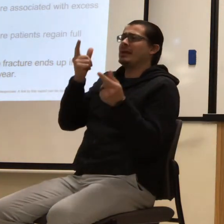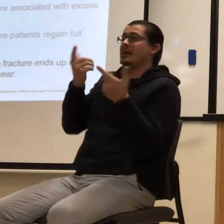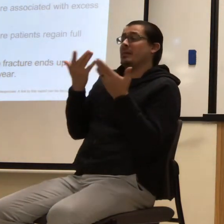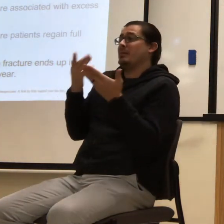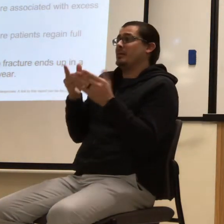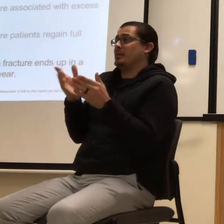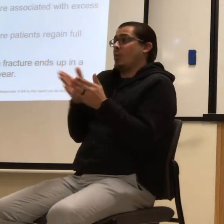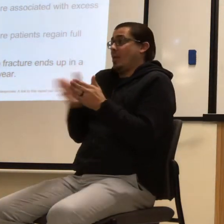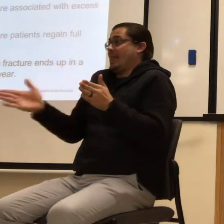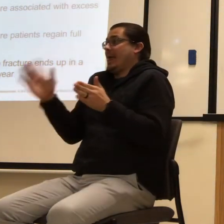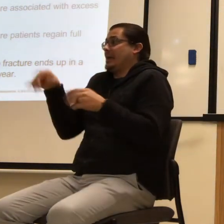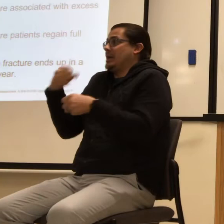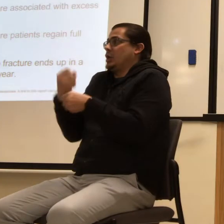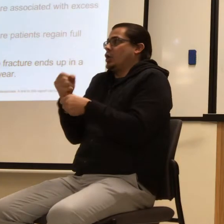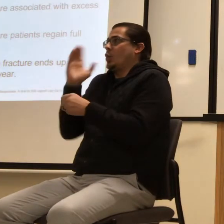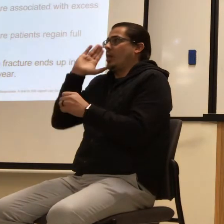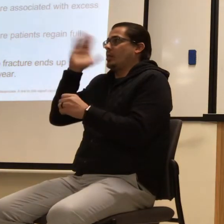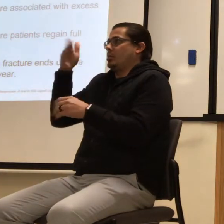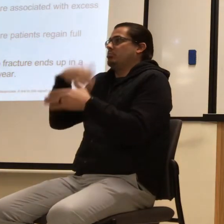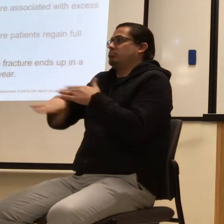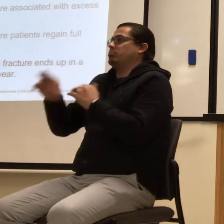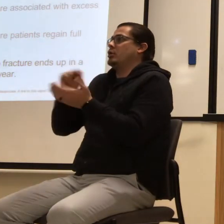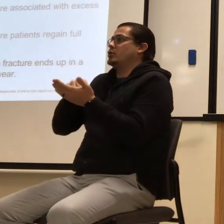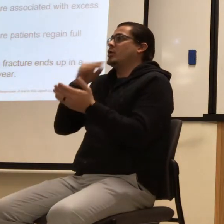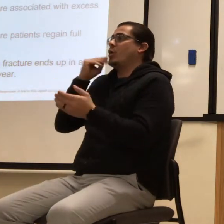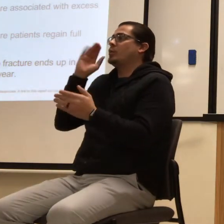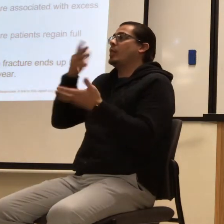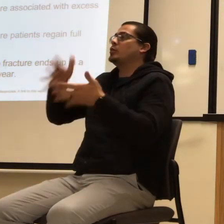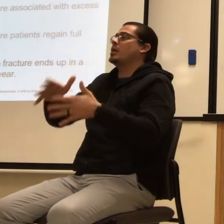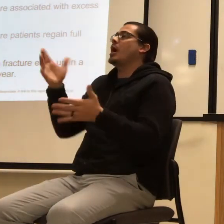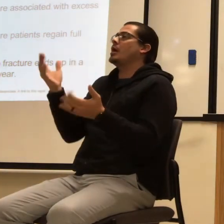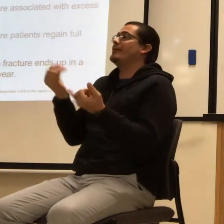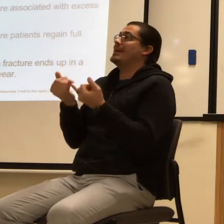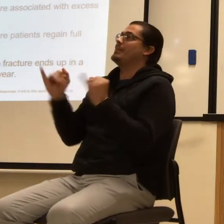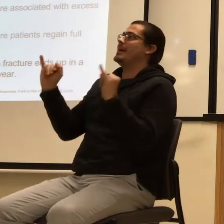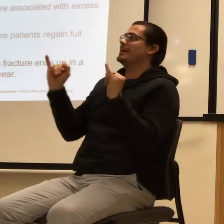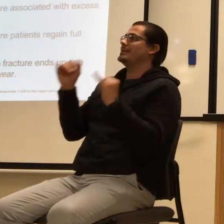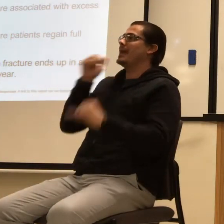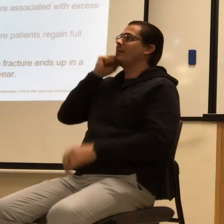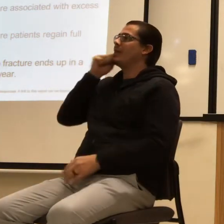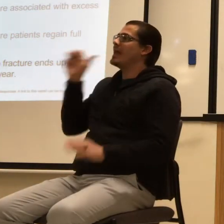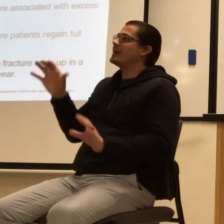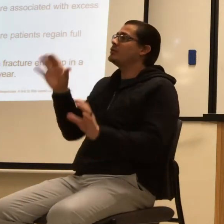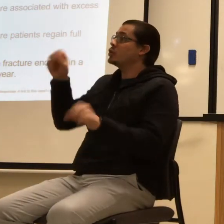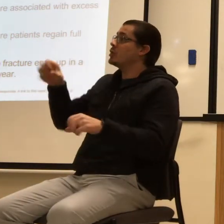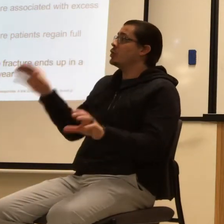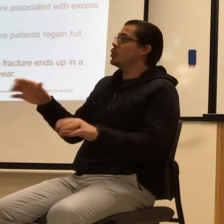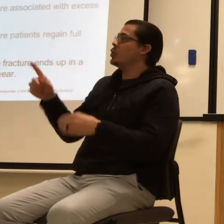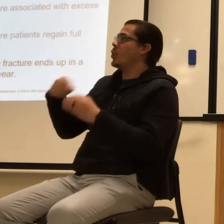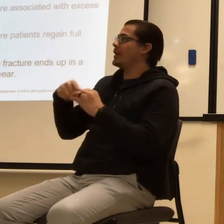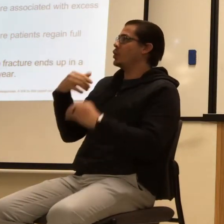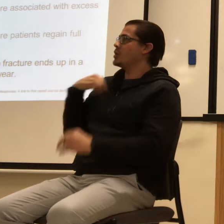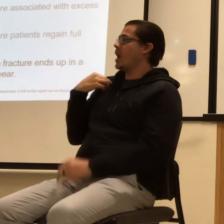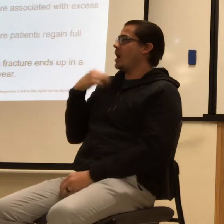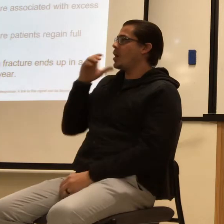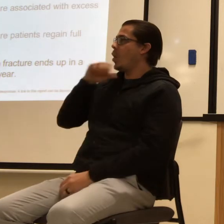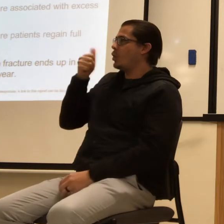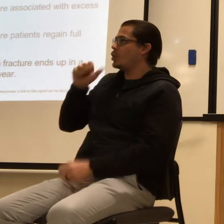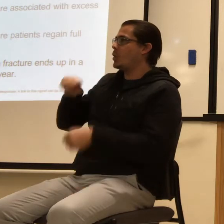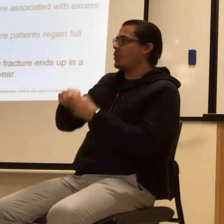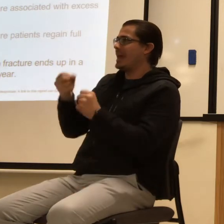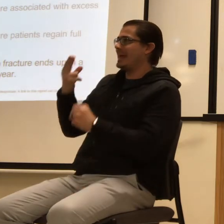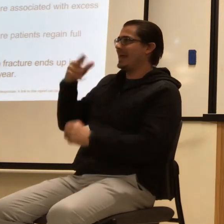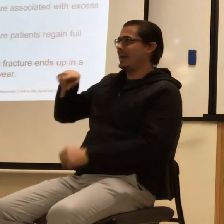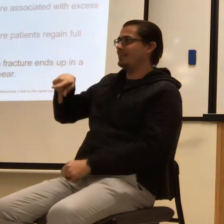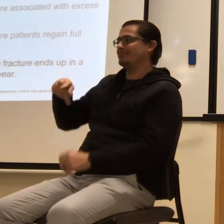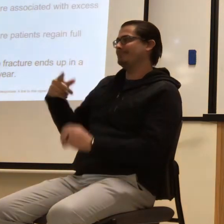do. You lose a lot of independence and a lot of daily activities that you could do when you're younger. When you're older and you break your hip, can't do